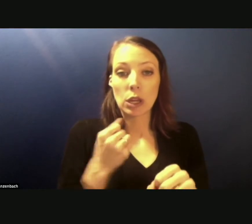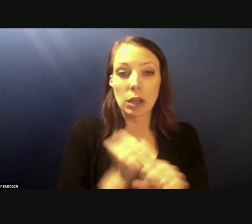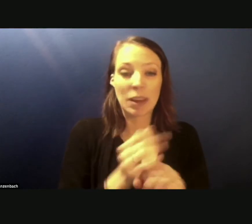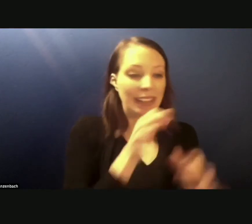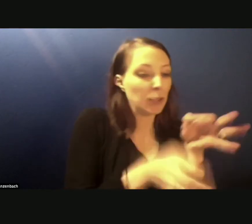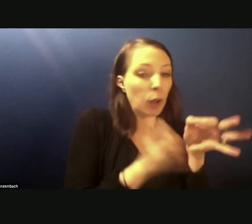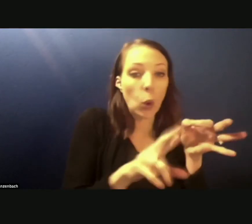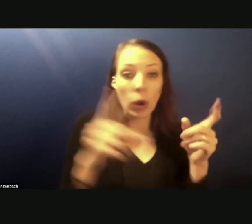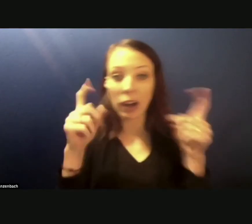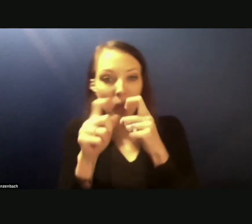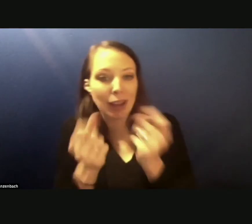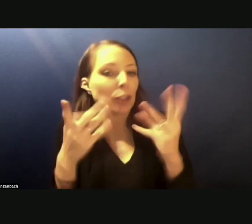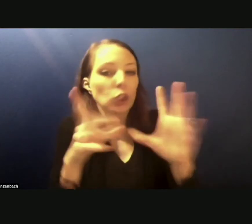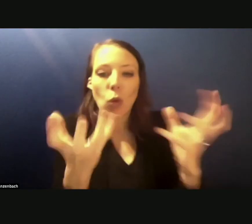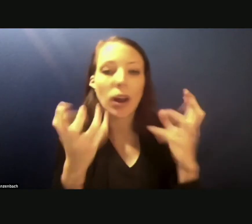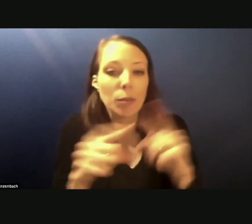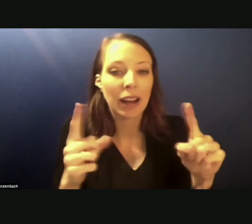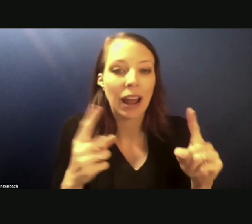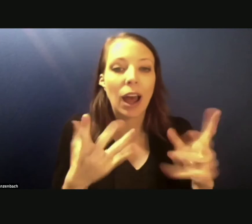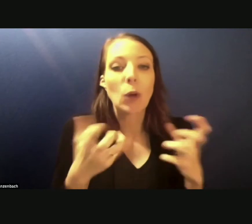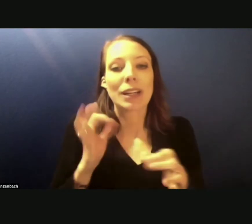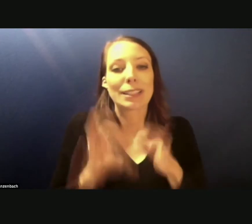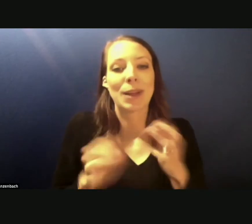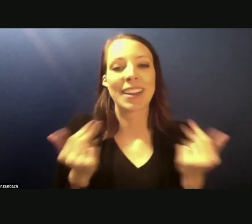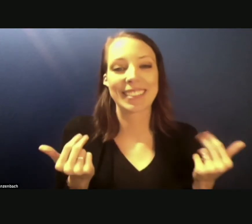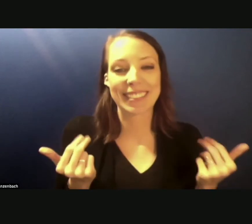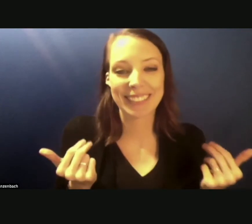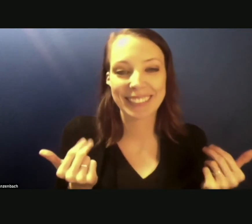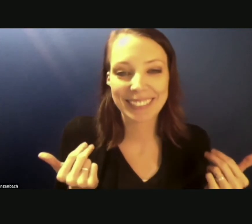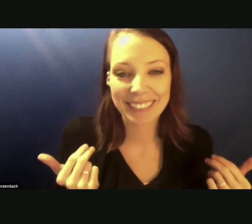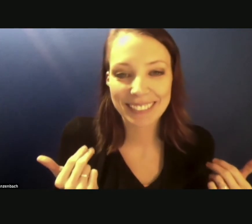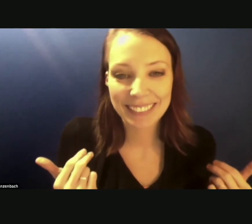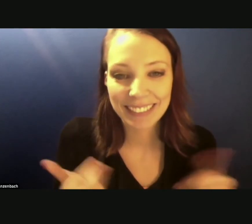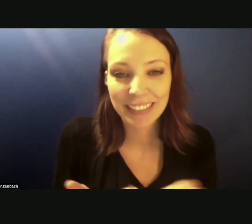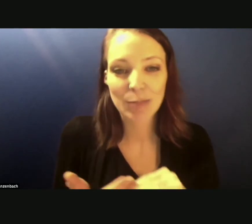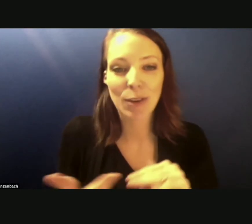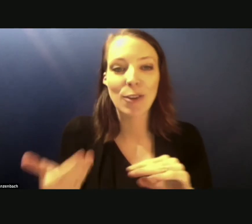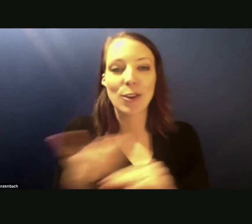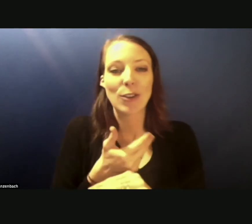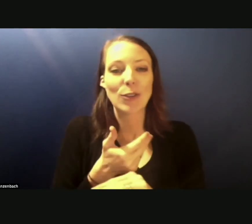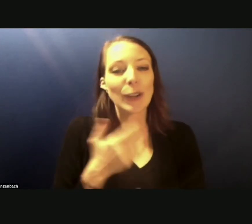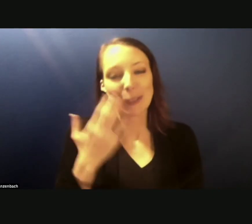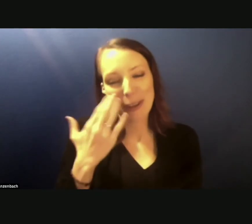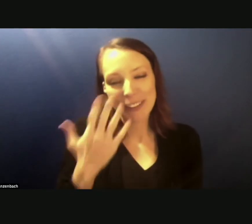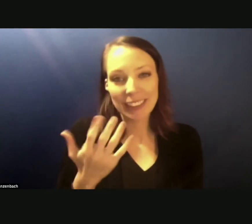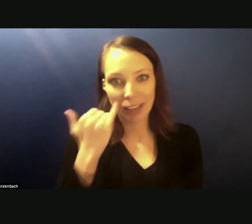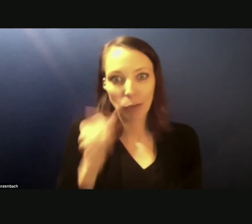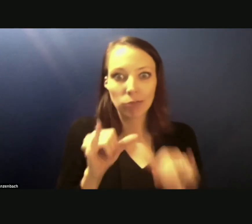like complicated as you want, but I like to keep it simple. For people who folks at home.